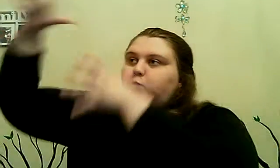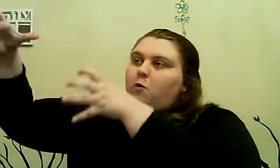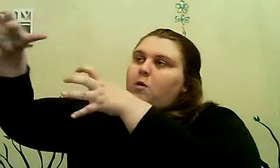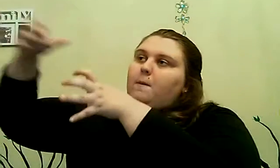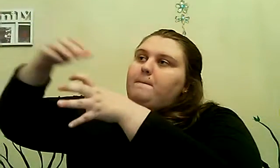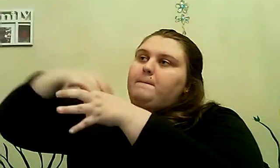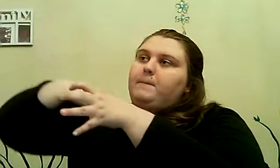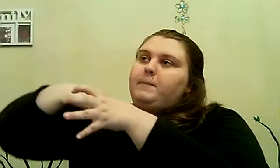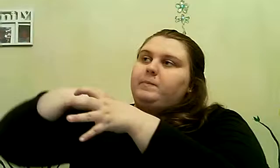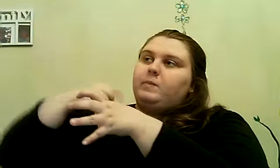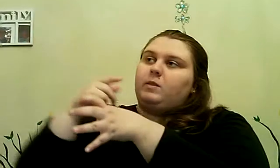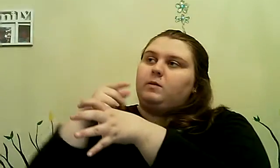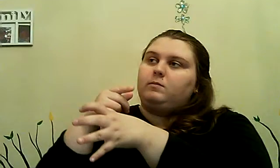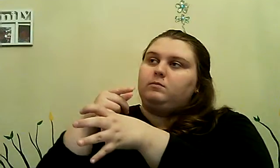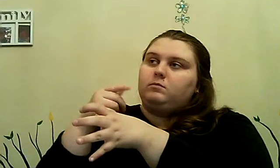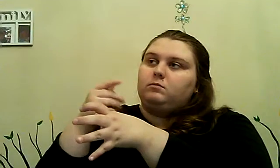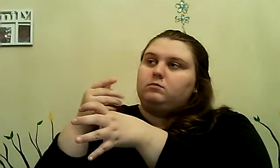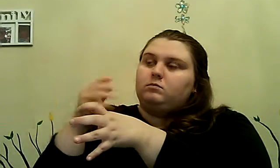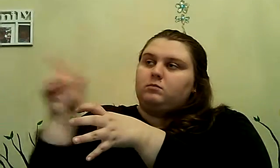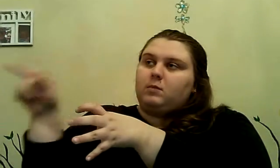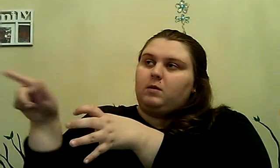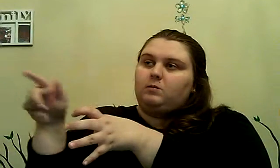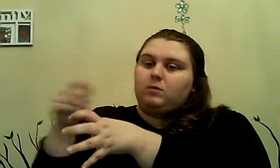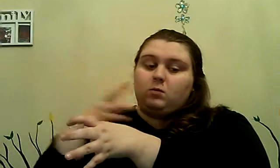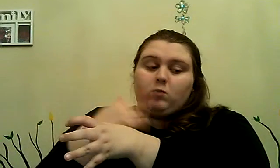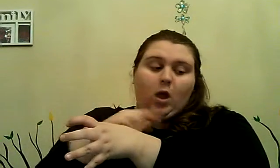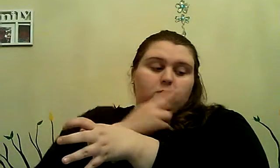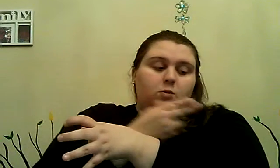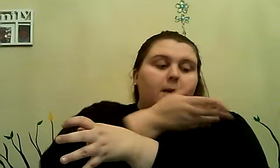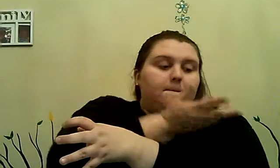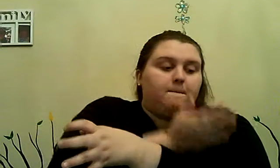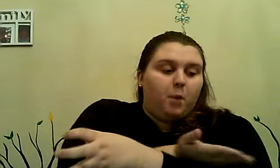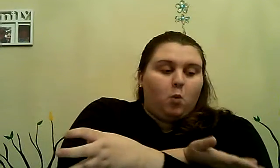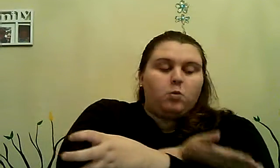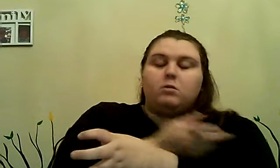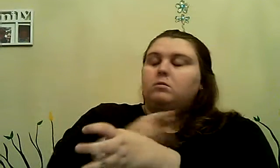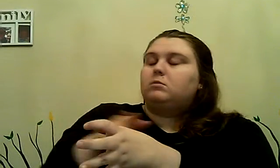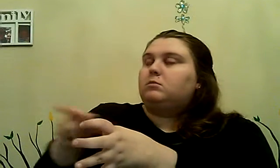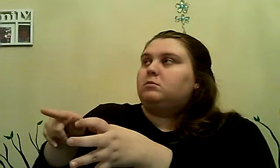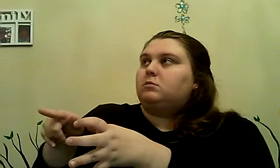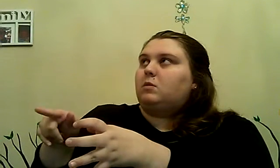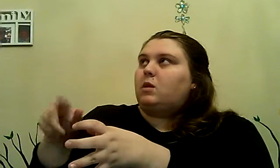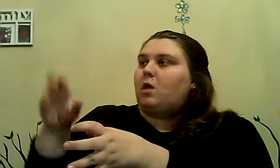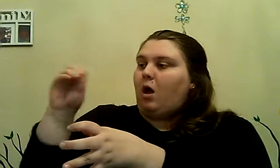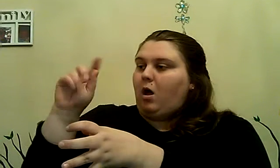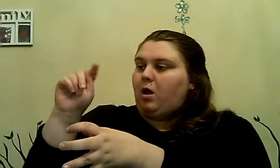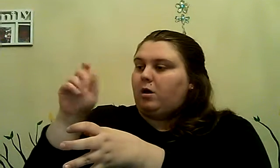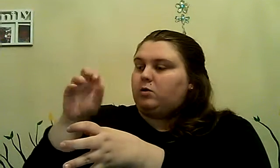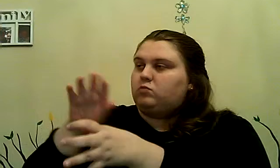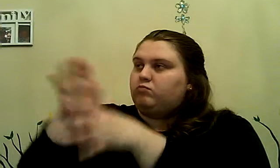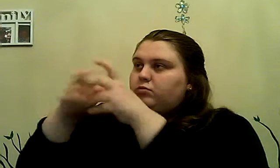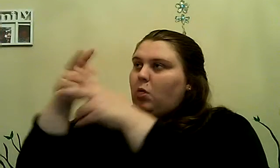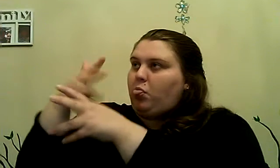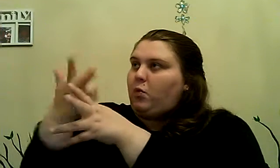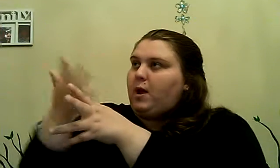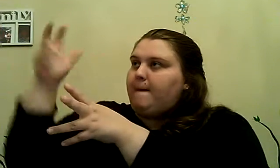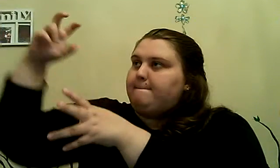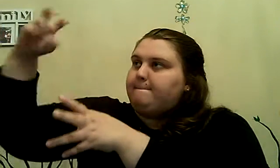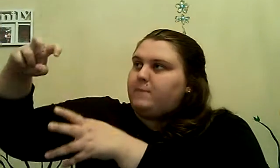sort that was there, and the otters all climbed up on that, and 3 of them sat. The 3 otters that were watching us